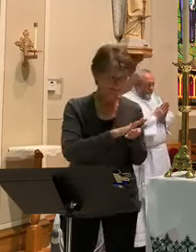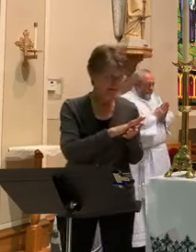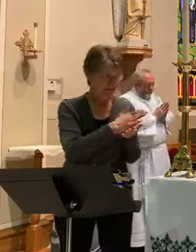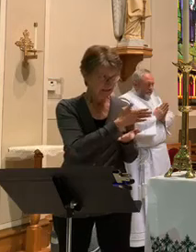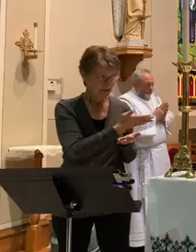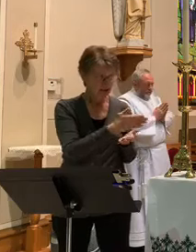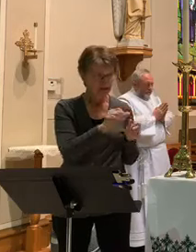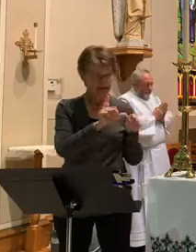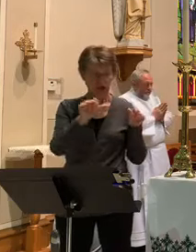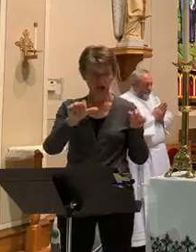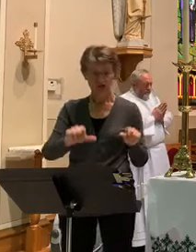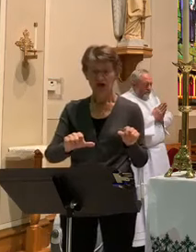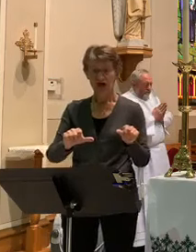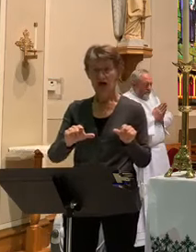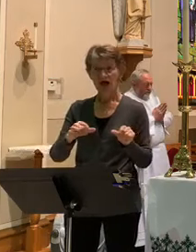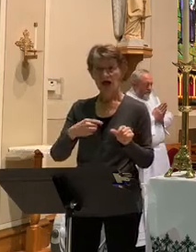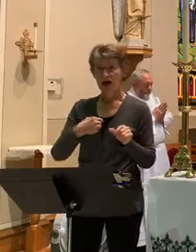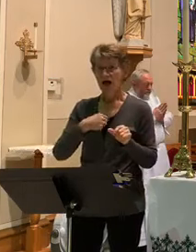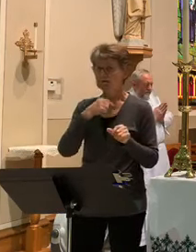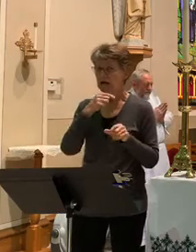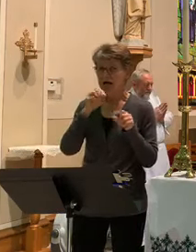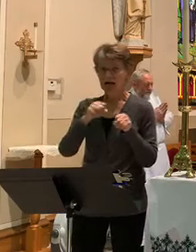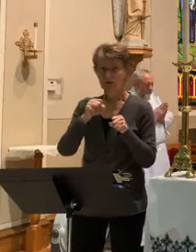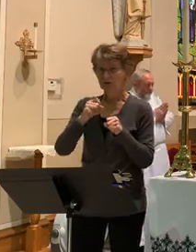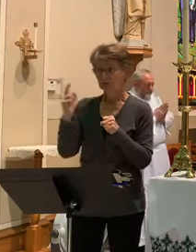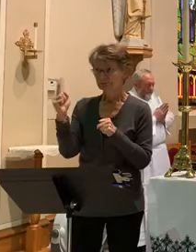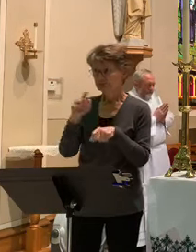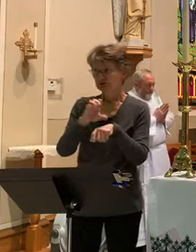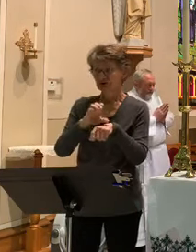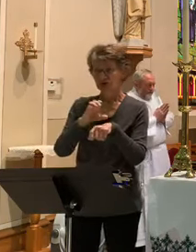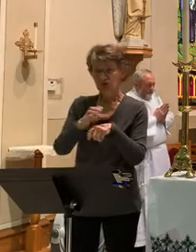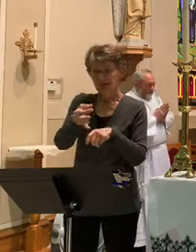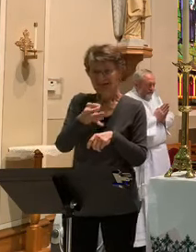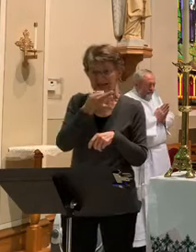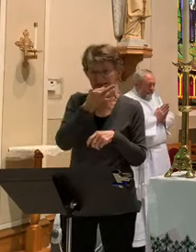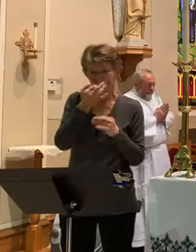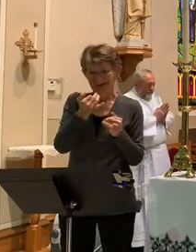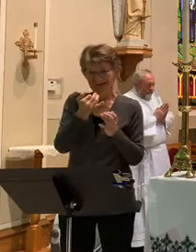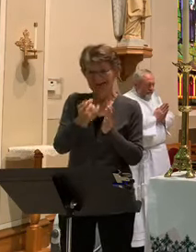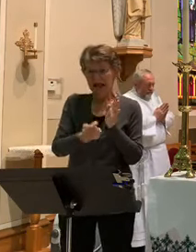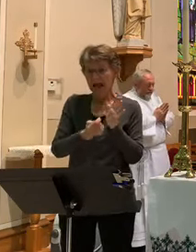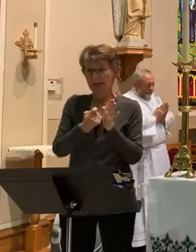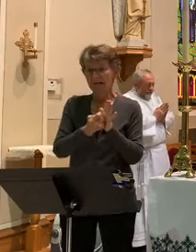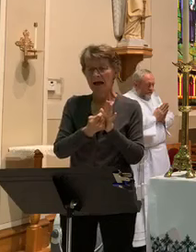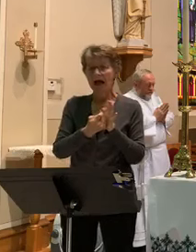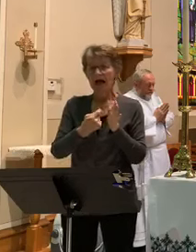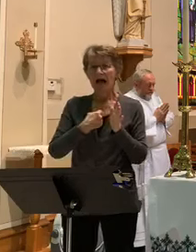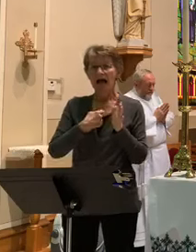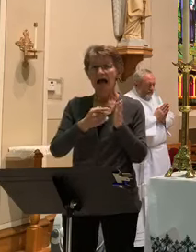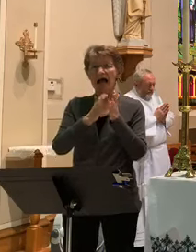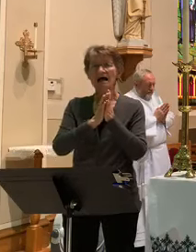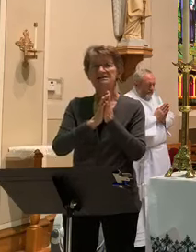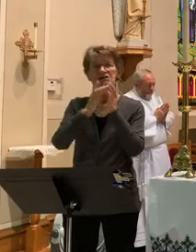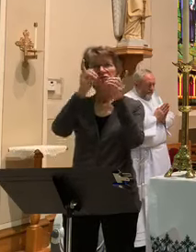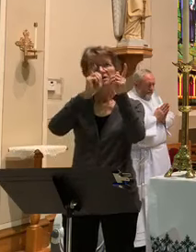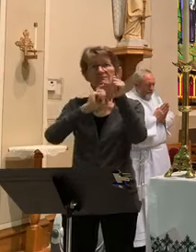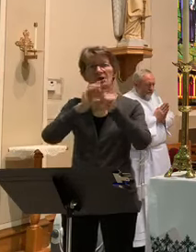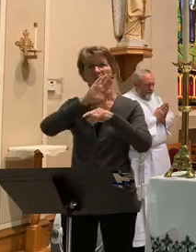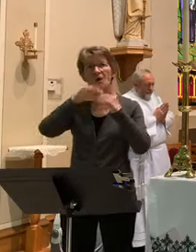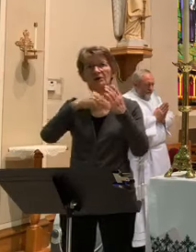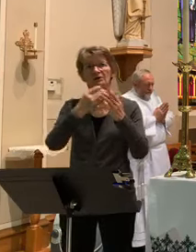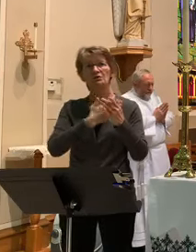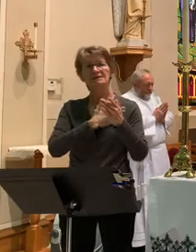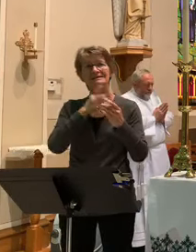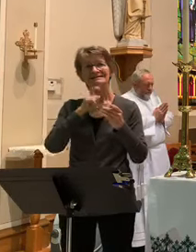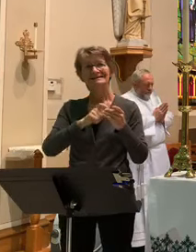altar. I am unable to receive you at this time. I ask that I receive all the graces necessary